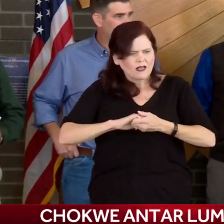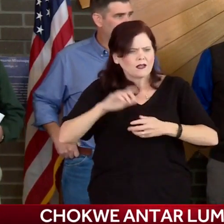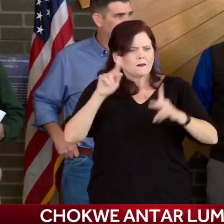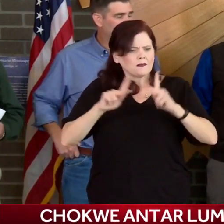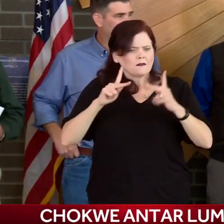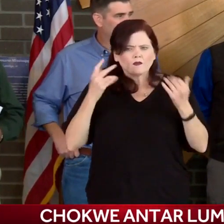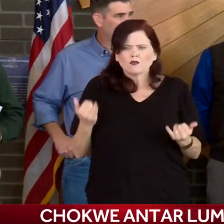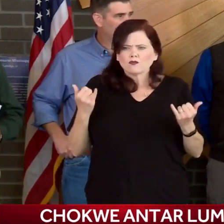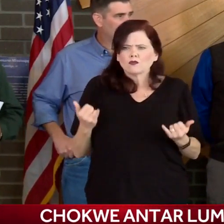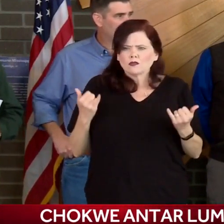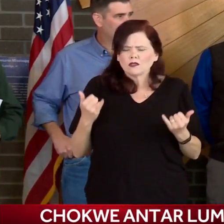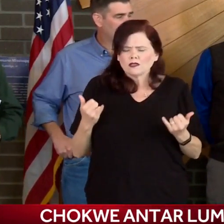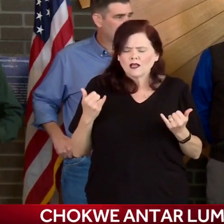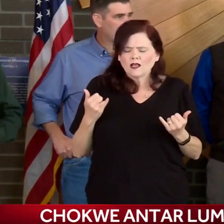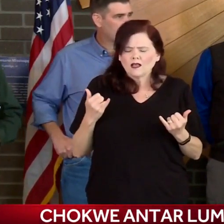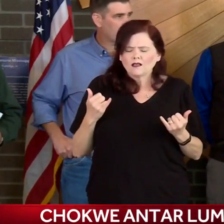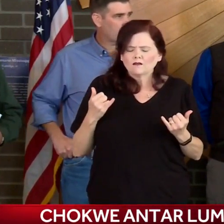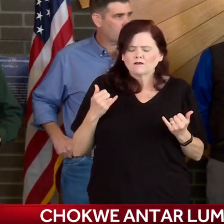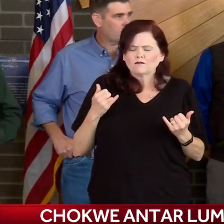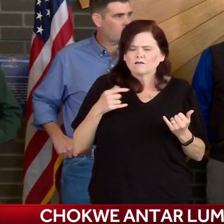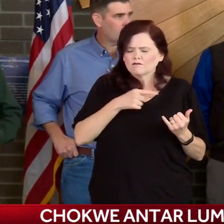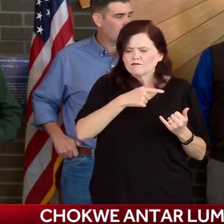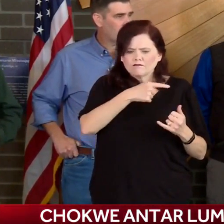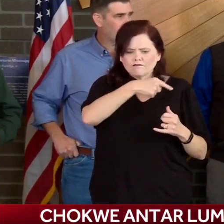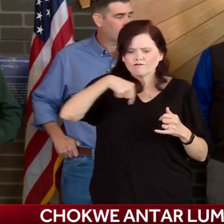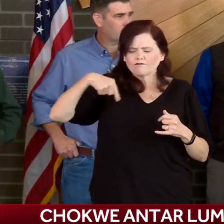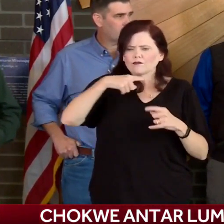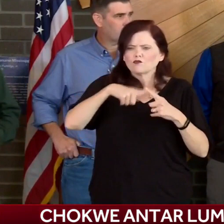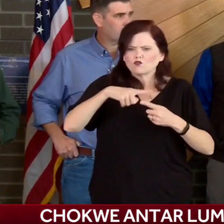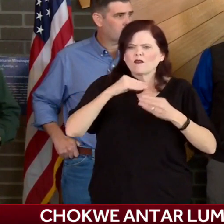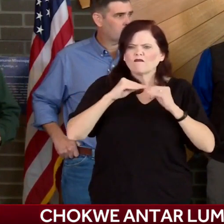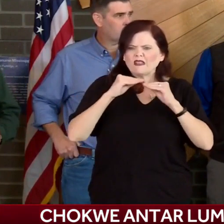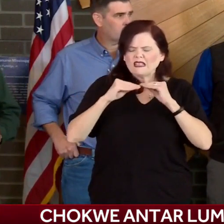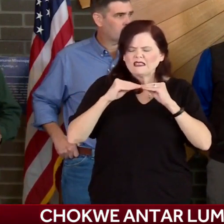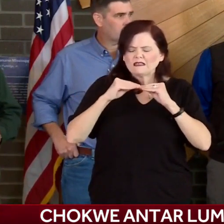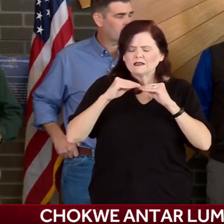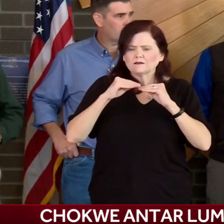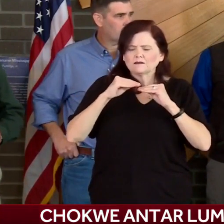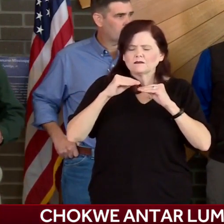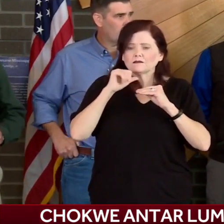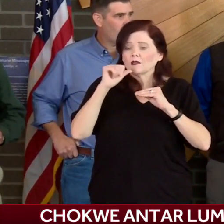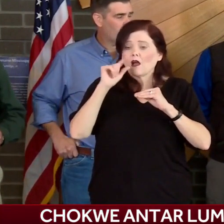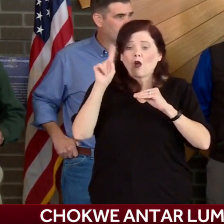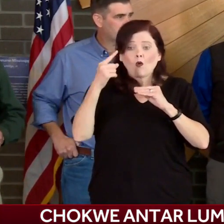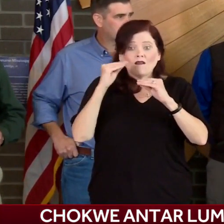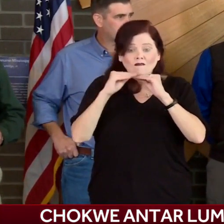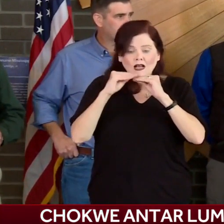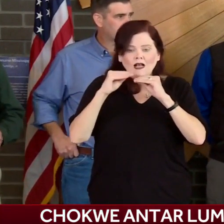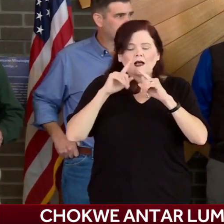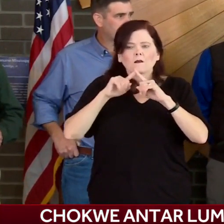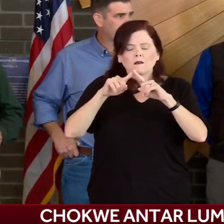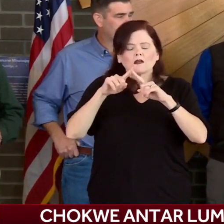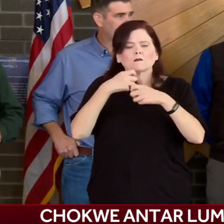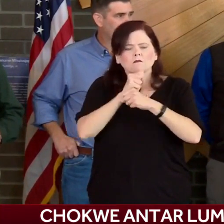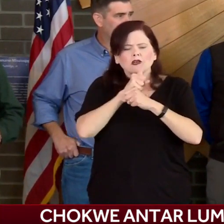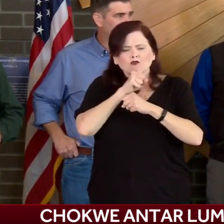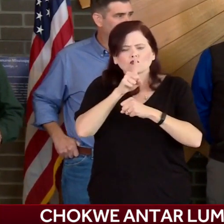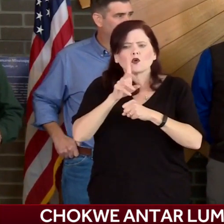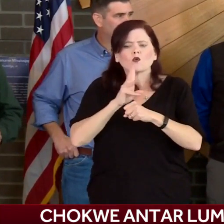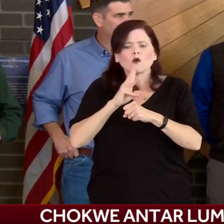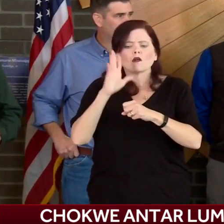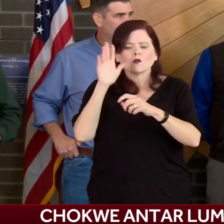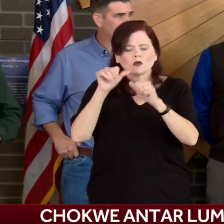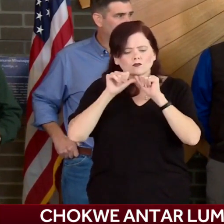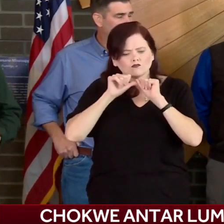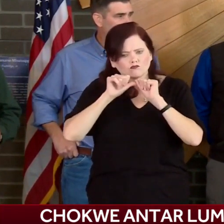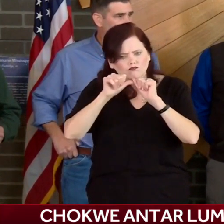at this time, endeavoring to fix it and not only sustain, not only work to ensure water